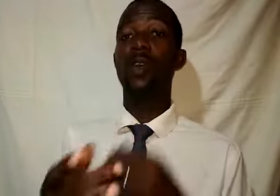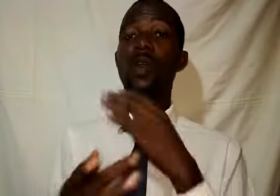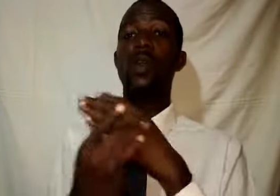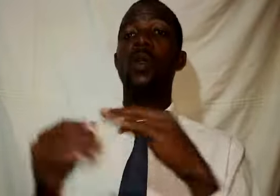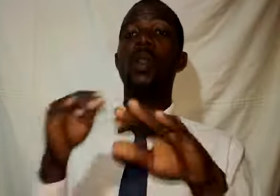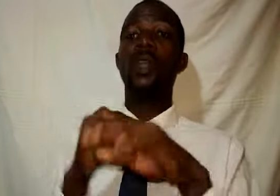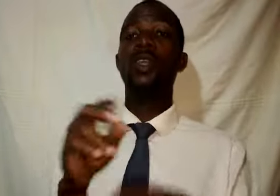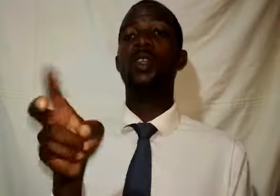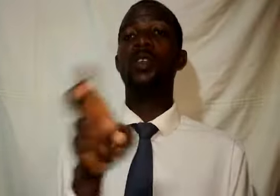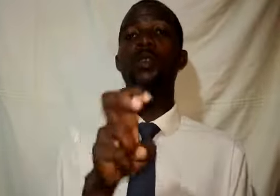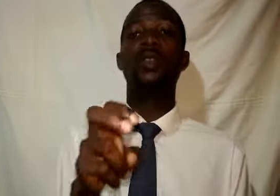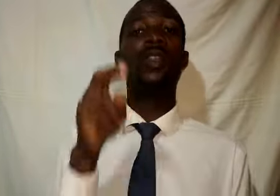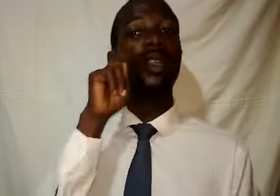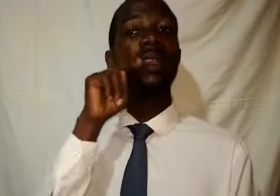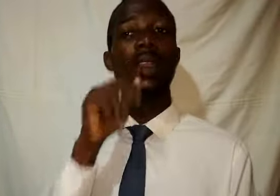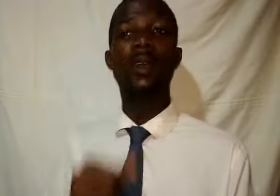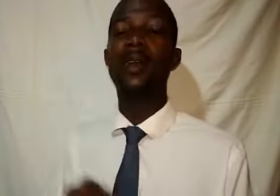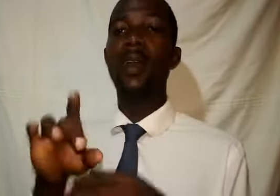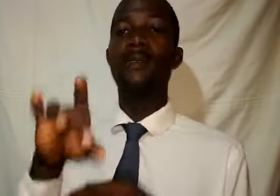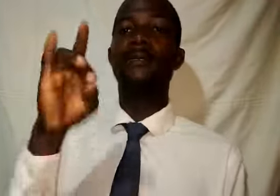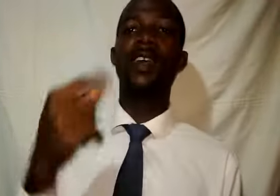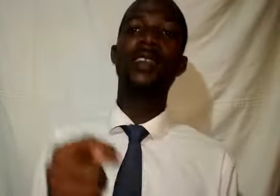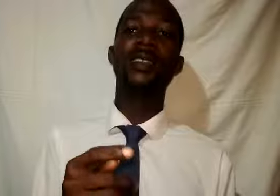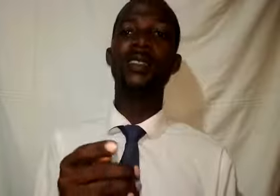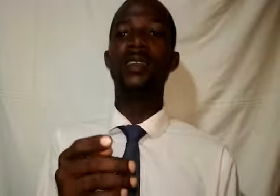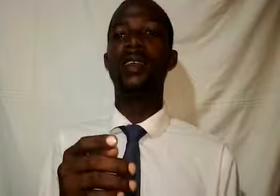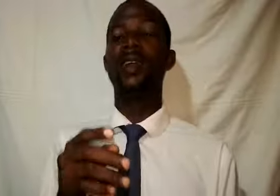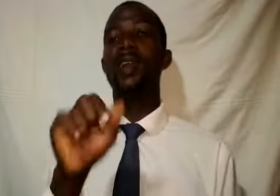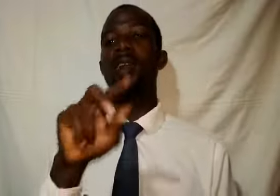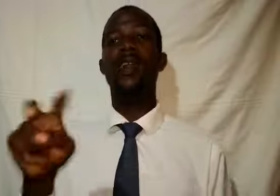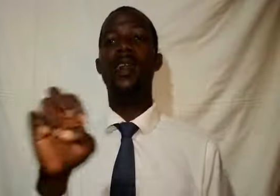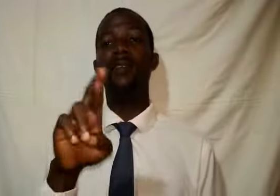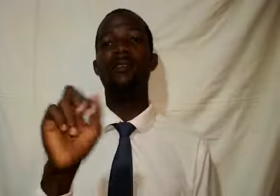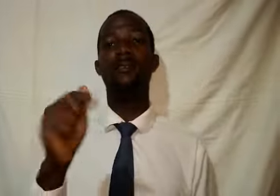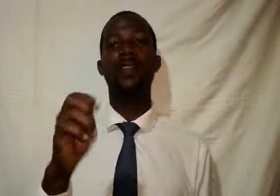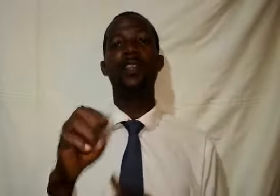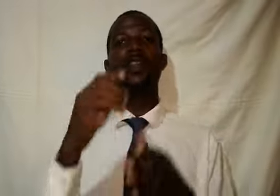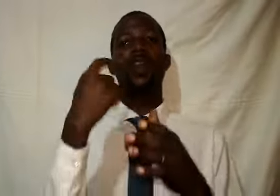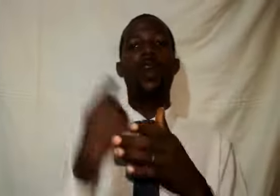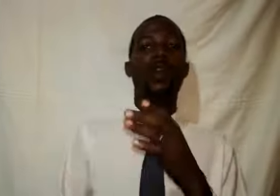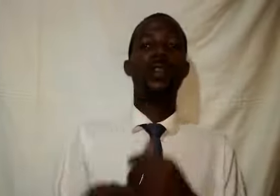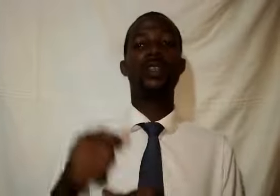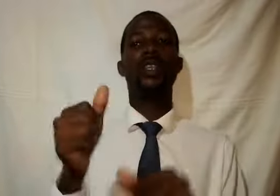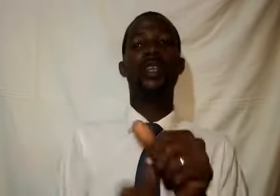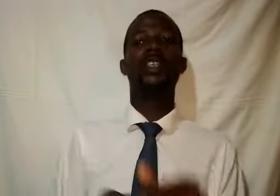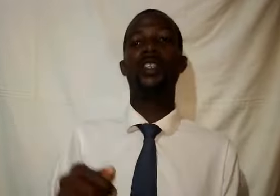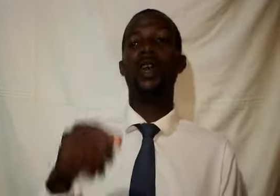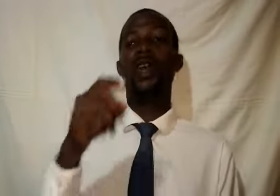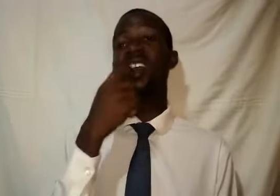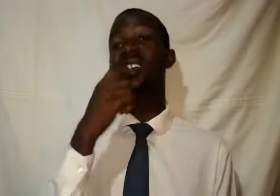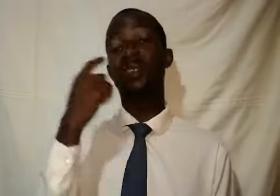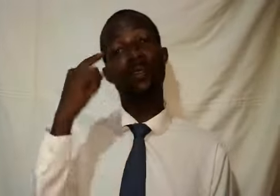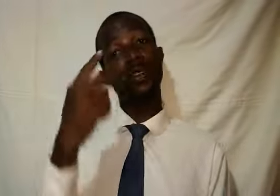naira per bottle. Find the average cost per bottle for the 2 weeks.